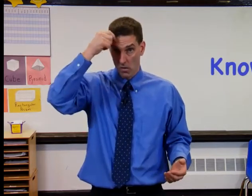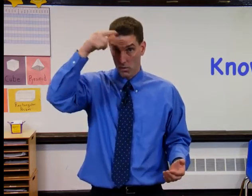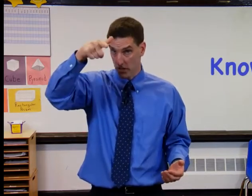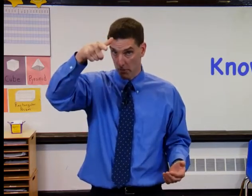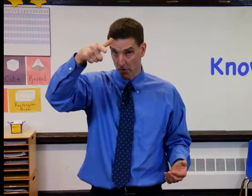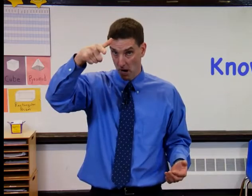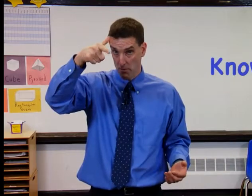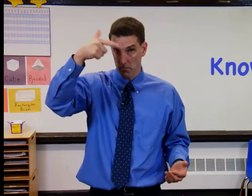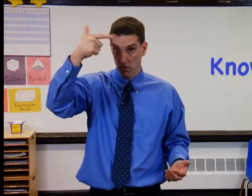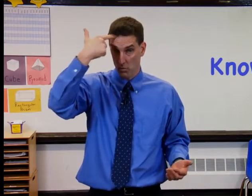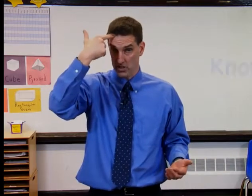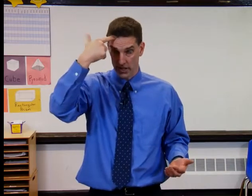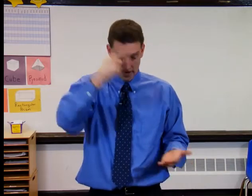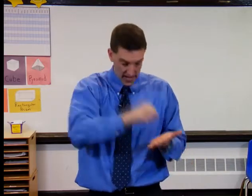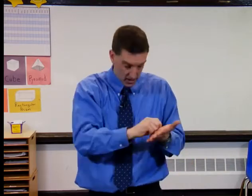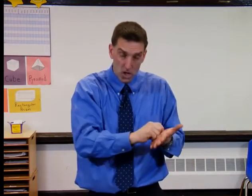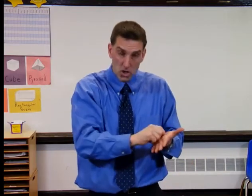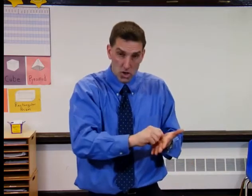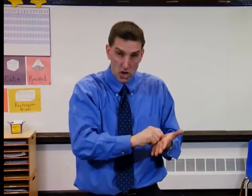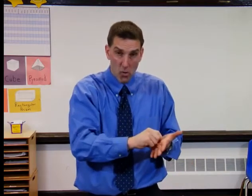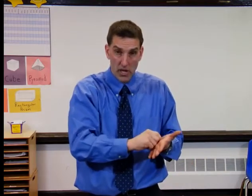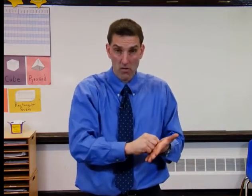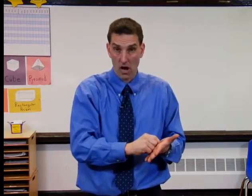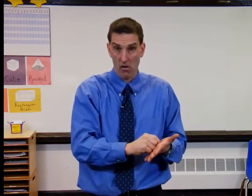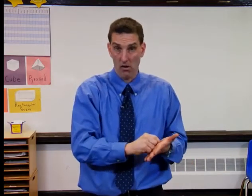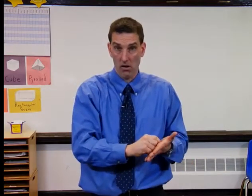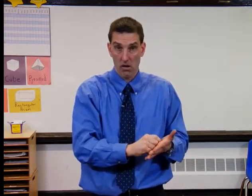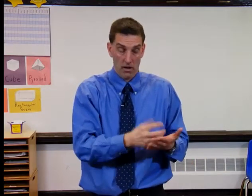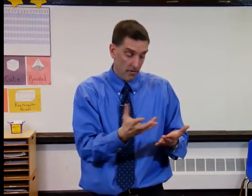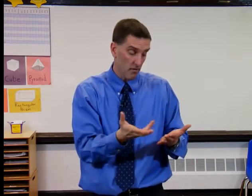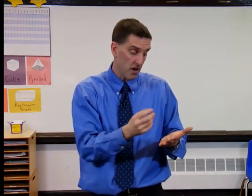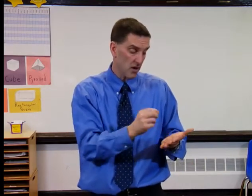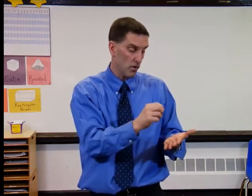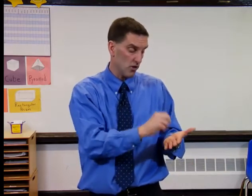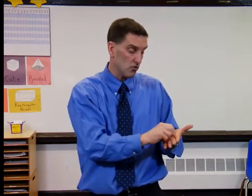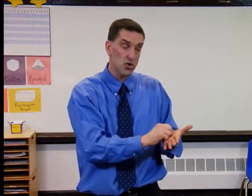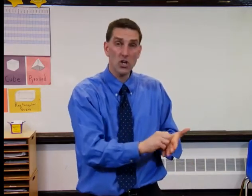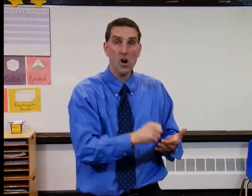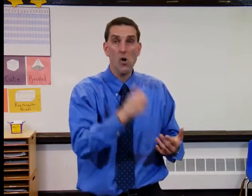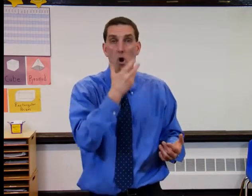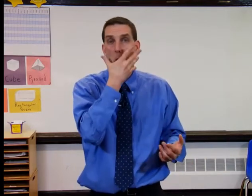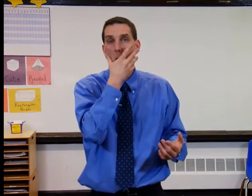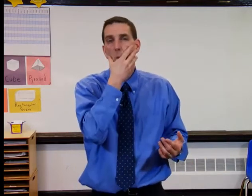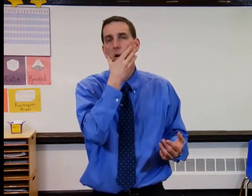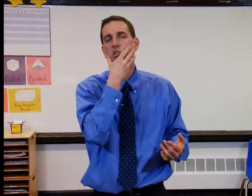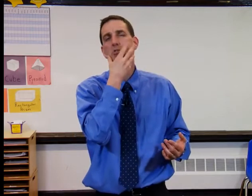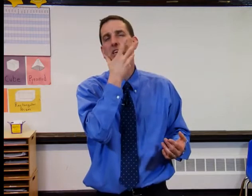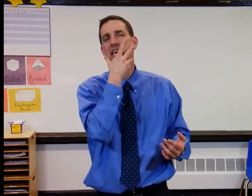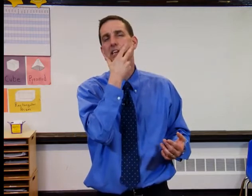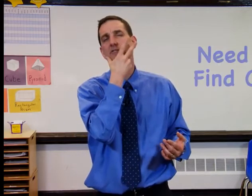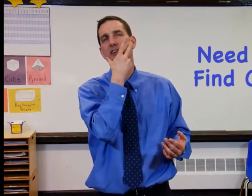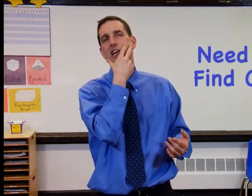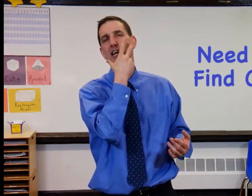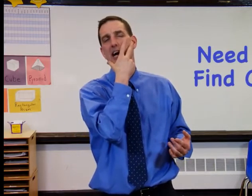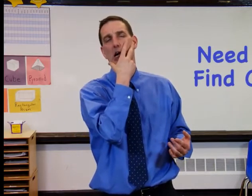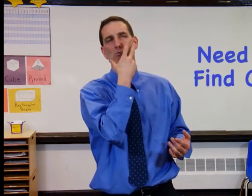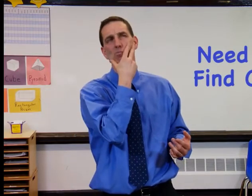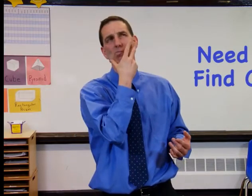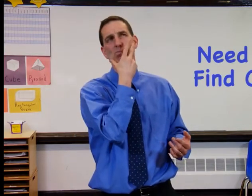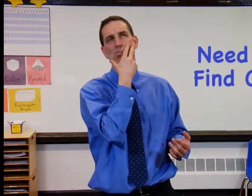in the problem or what's in your head, show what you know. The final one is show what you need to find out.